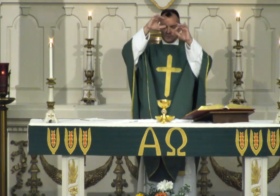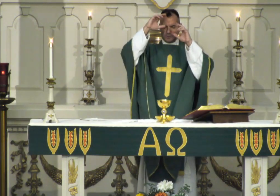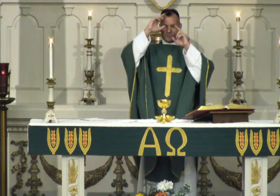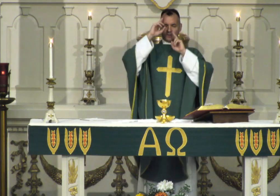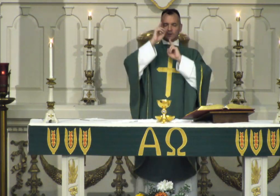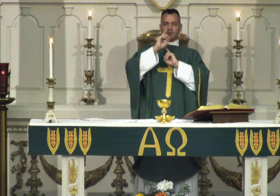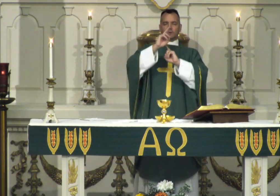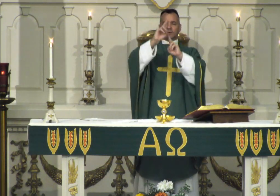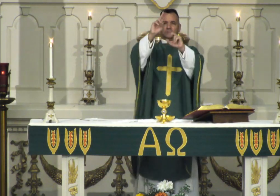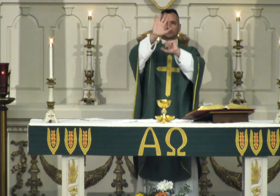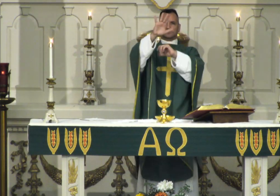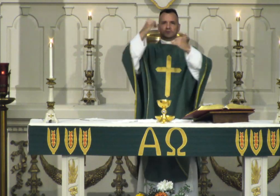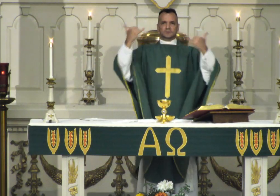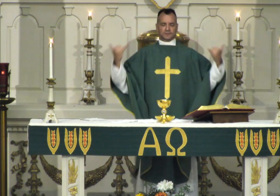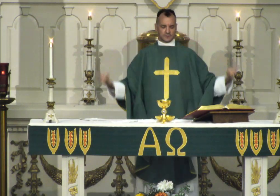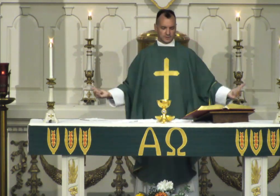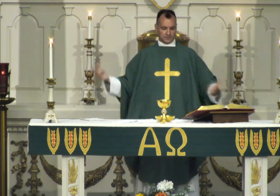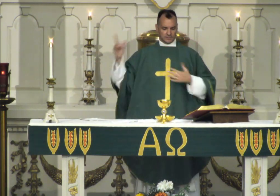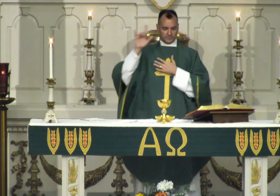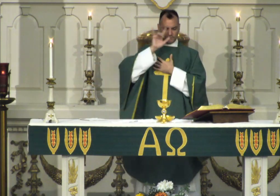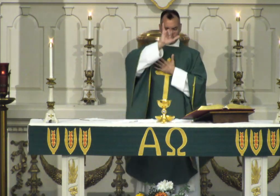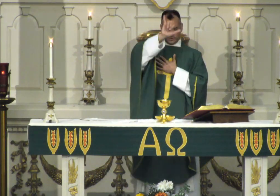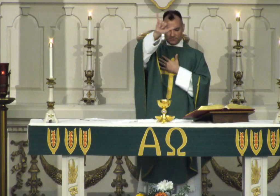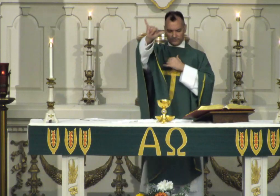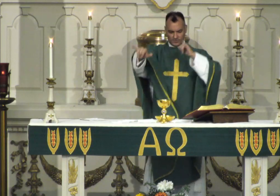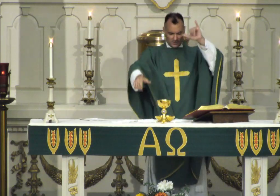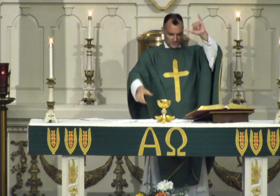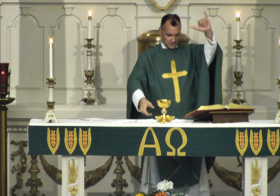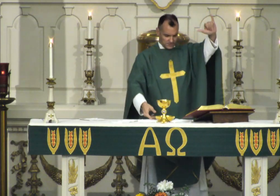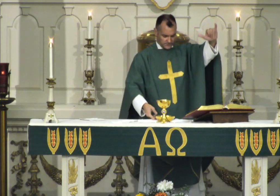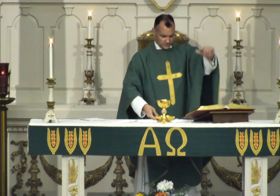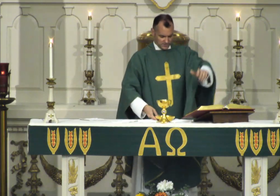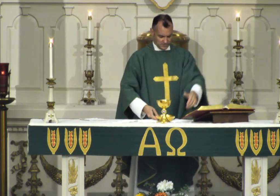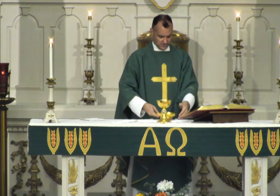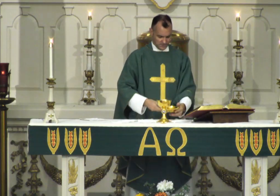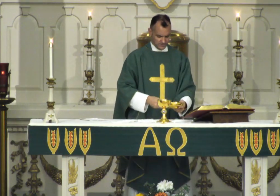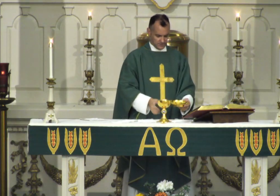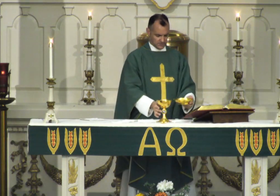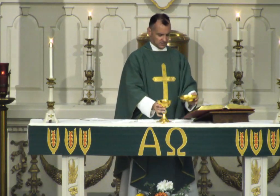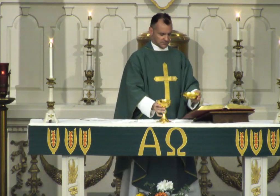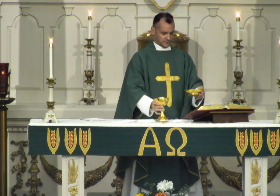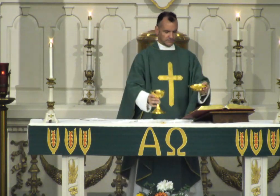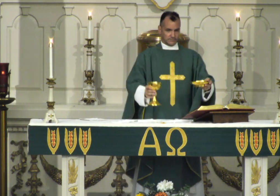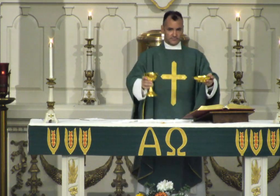and honor is yours forever and ever.